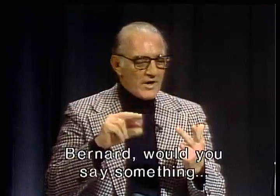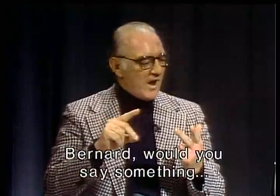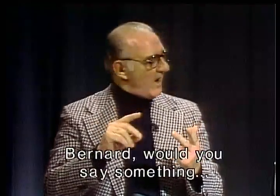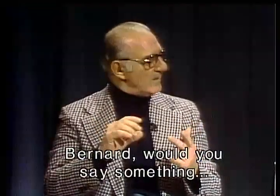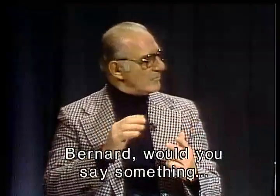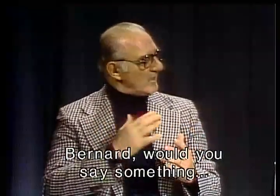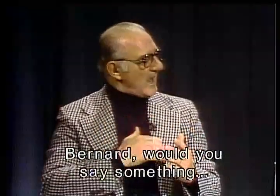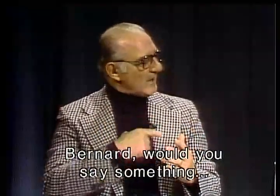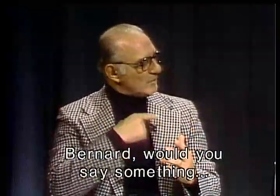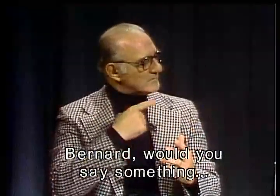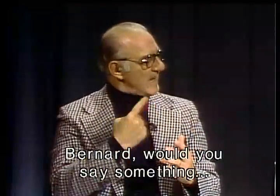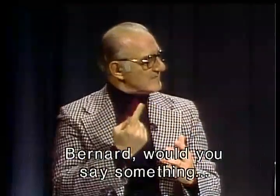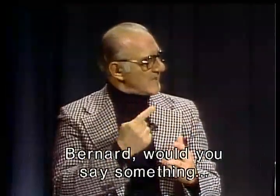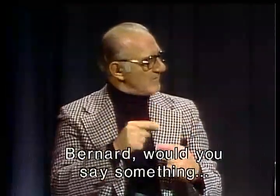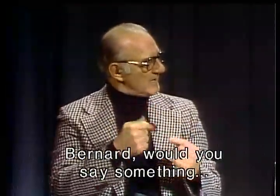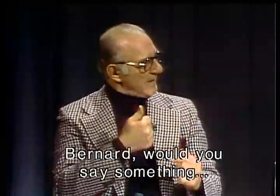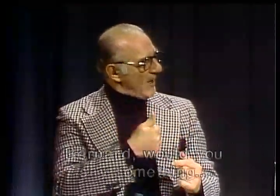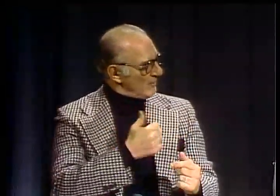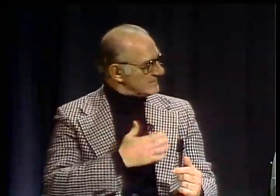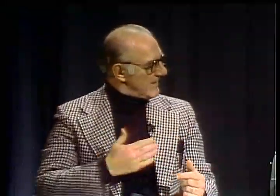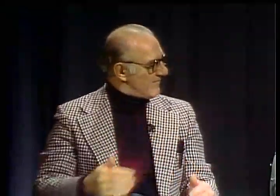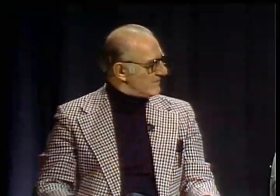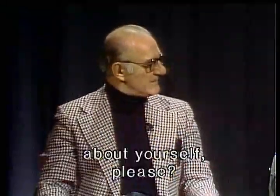Bernard, would like you to say something about yourself, please.